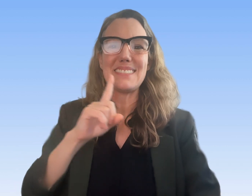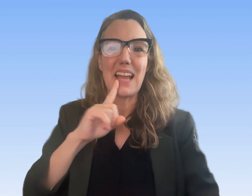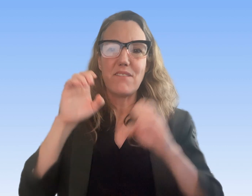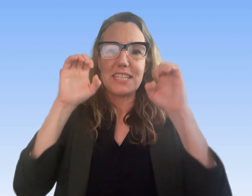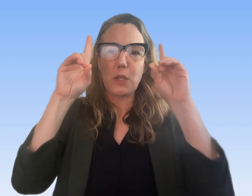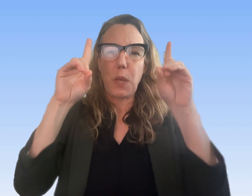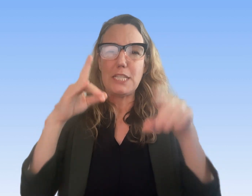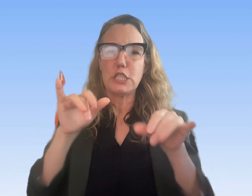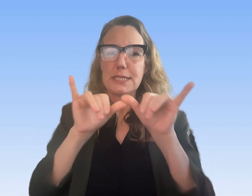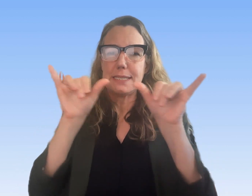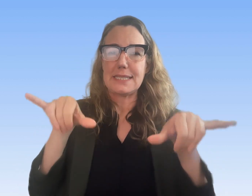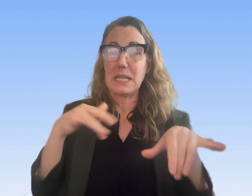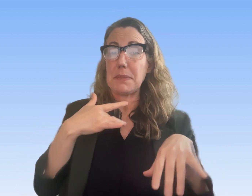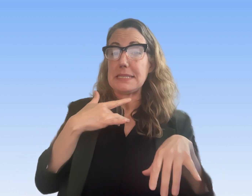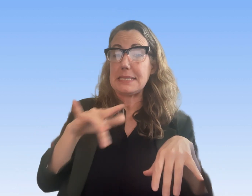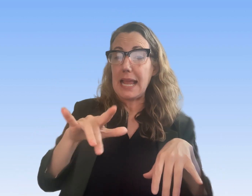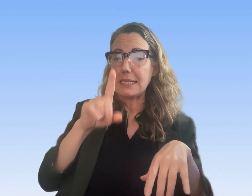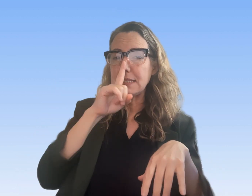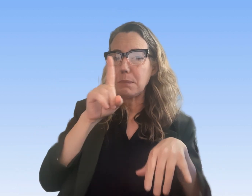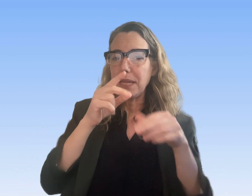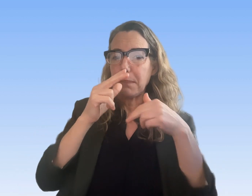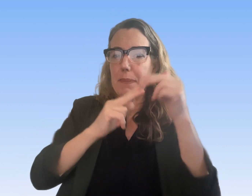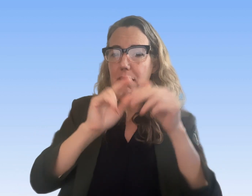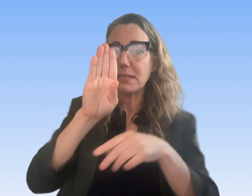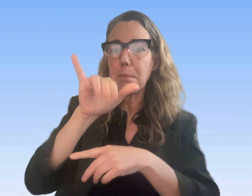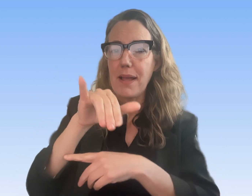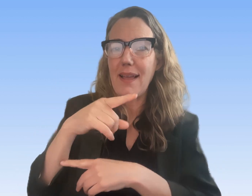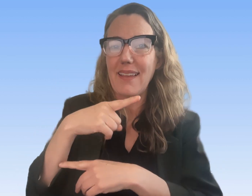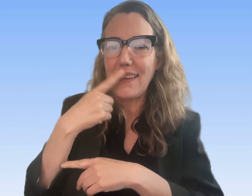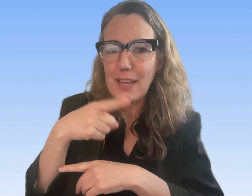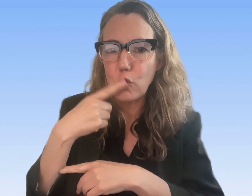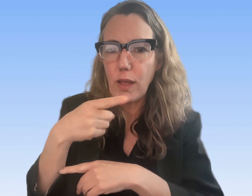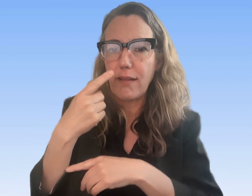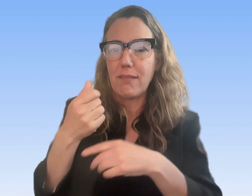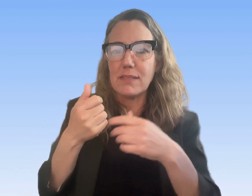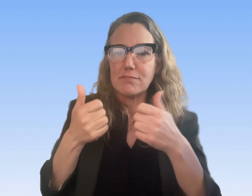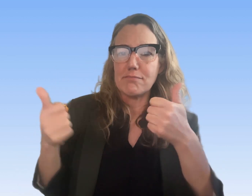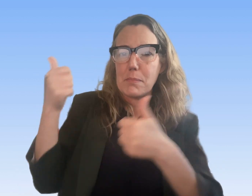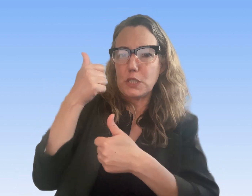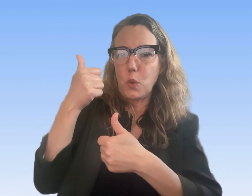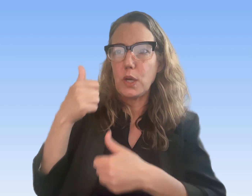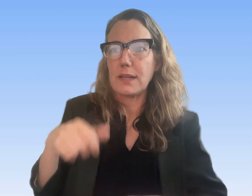Deaf educational systems tend to be built by hearing majority.